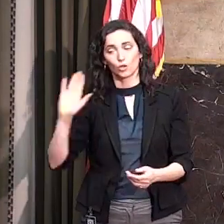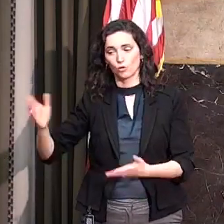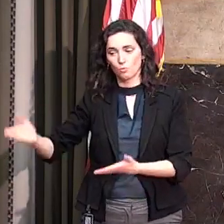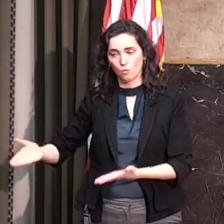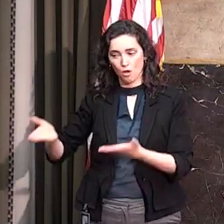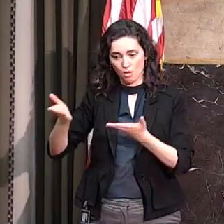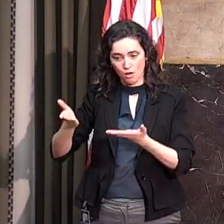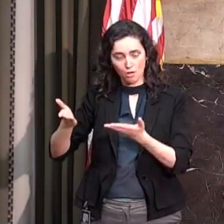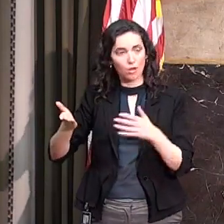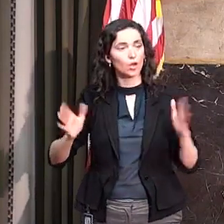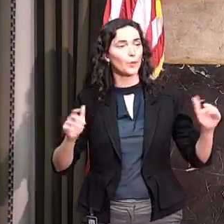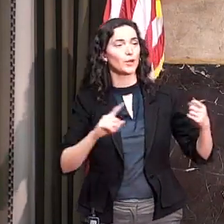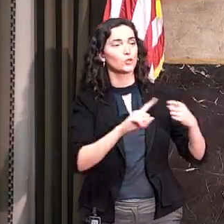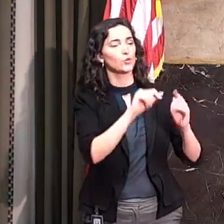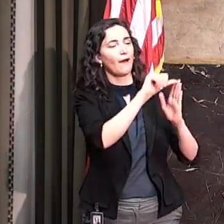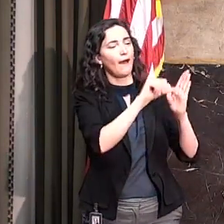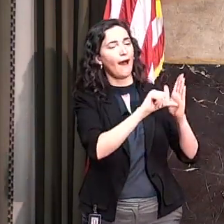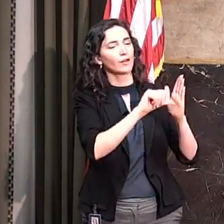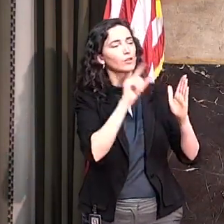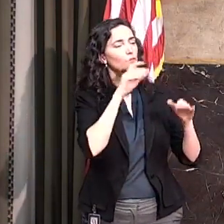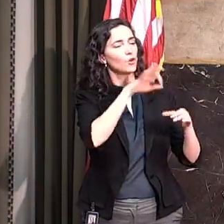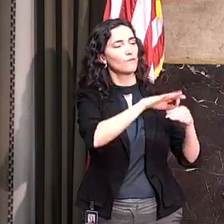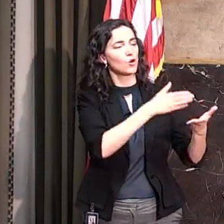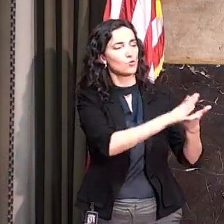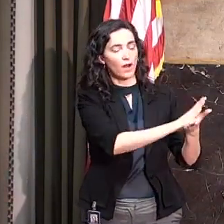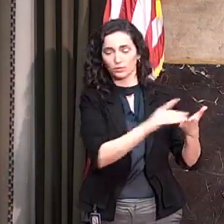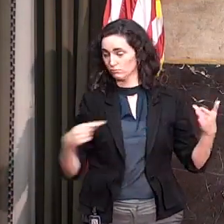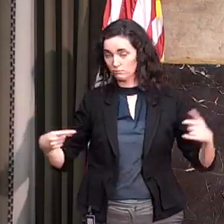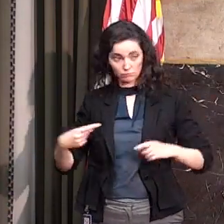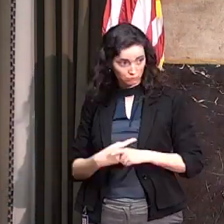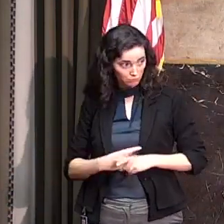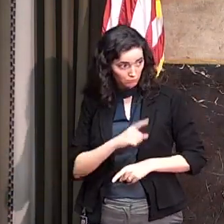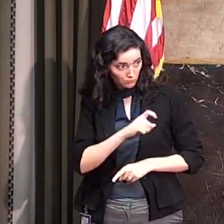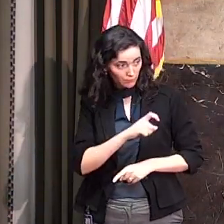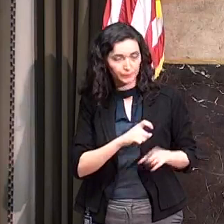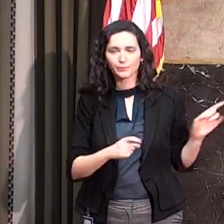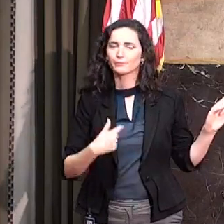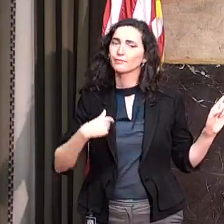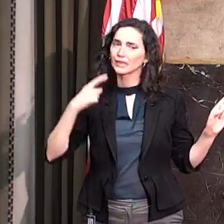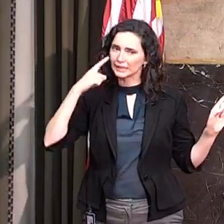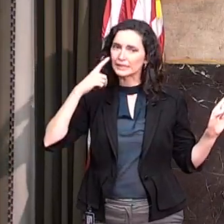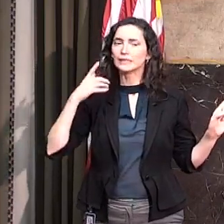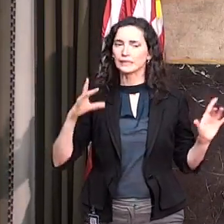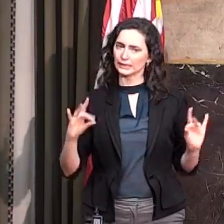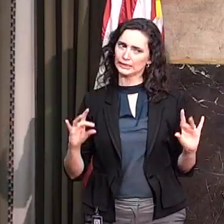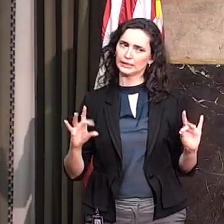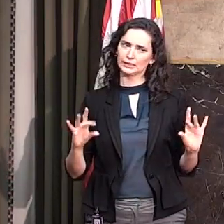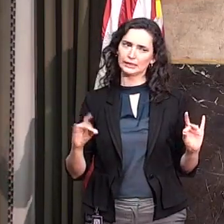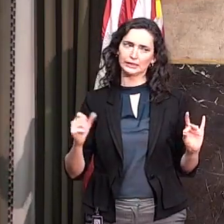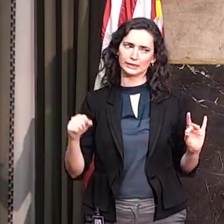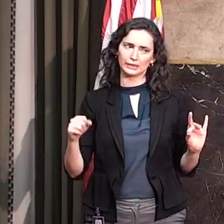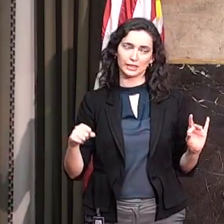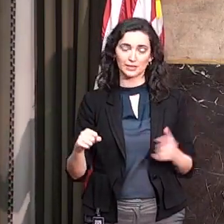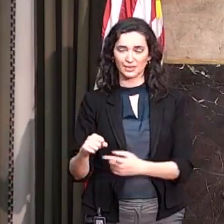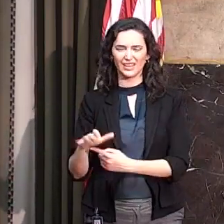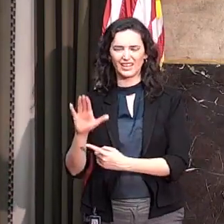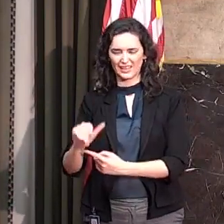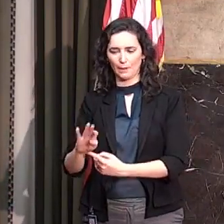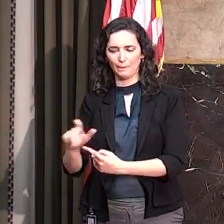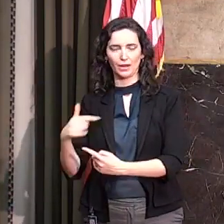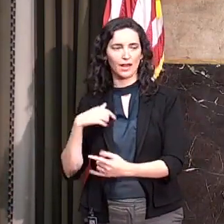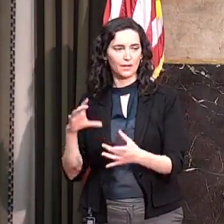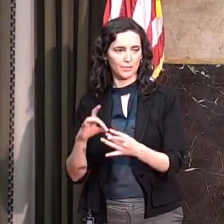Rights Act. Yeah. Well, I think they're certainly very problematic, and I've mentioned that particular bill before,